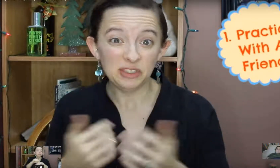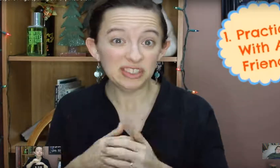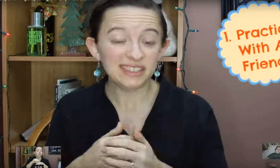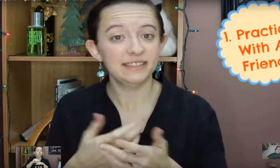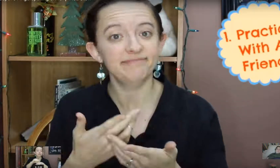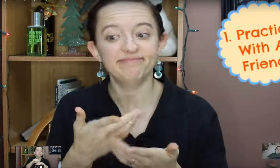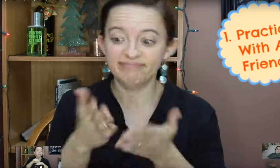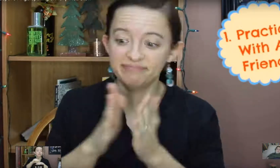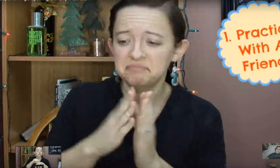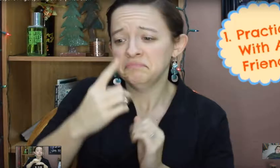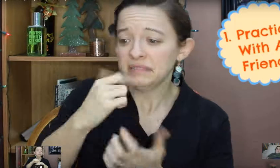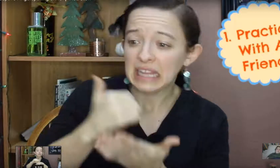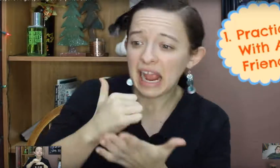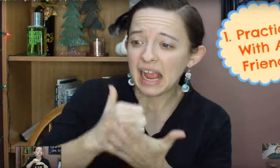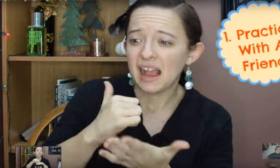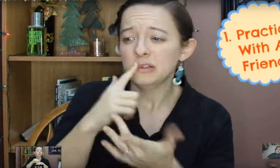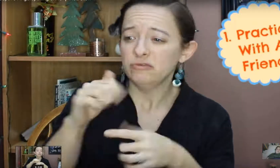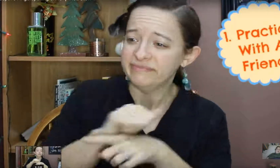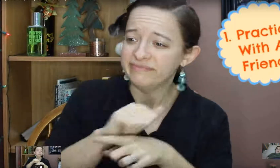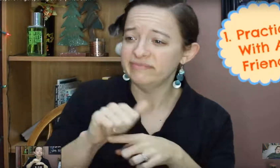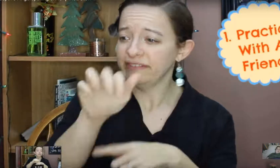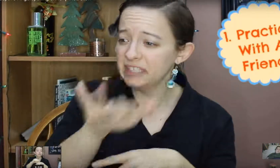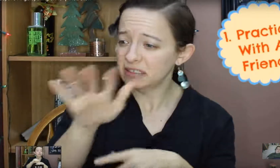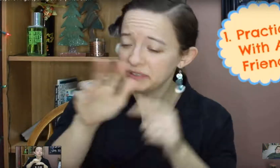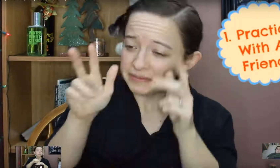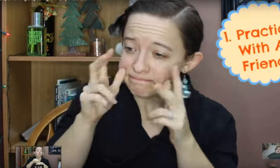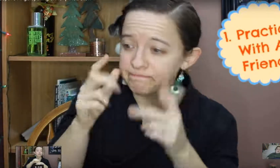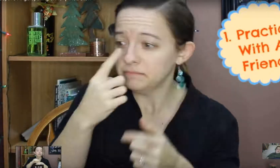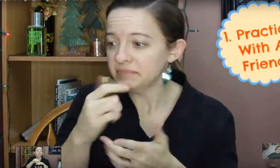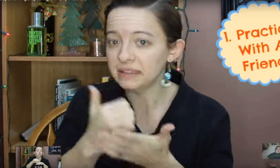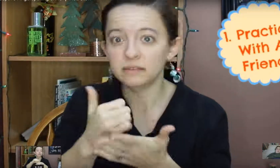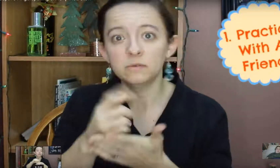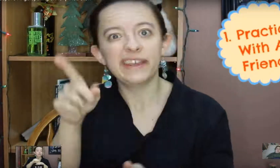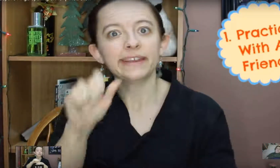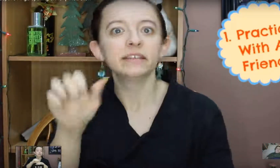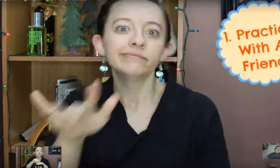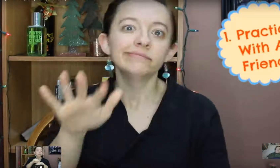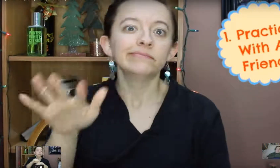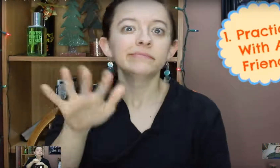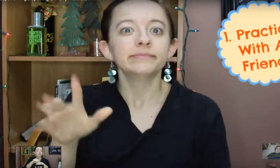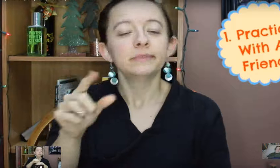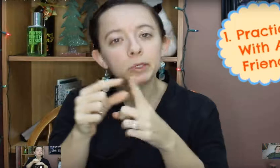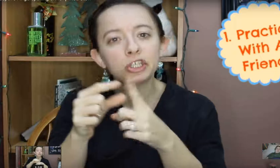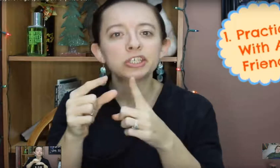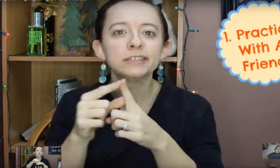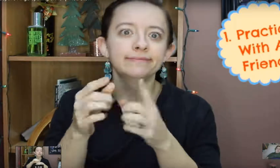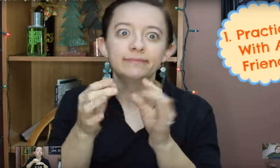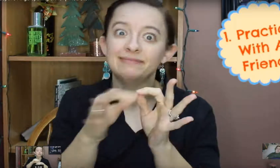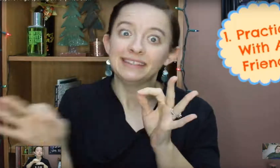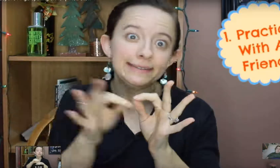Find a deaf person. Right? Ask for help, or ask to help practice your fingerspelling or your receptive fingerspelling skill.